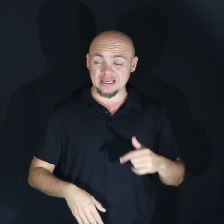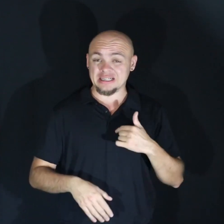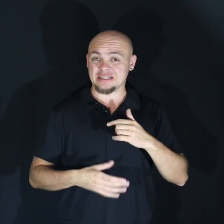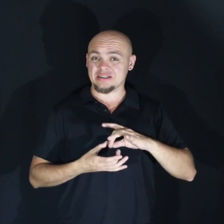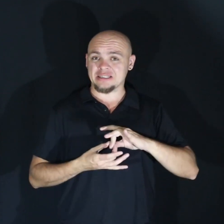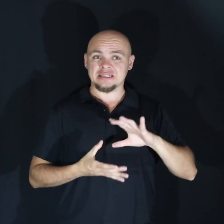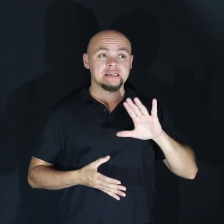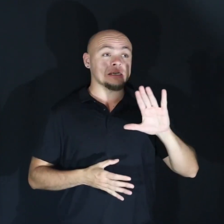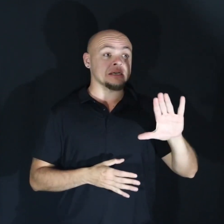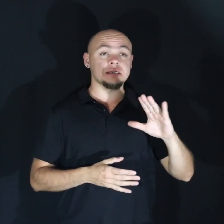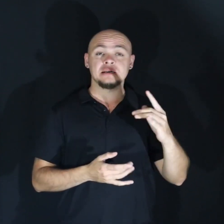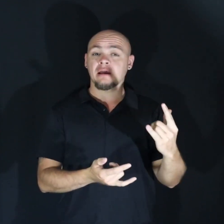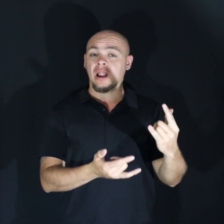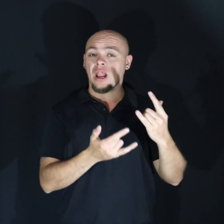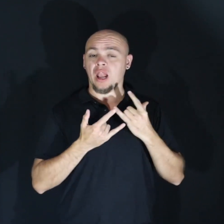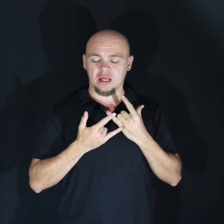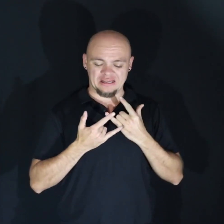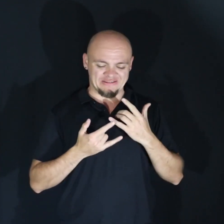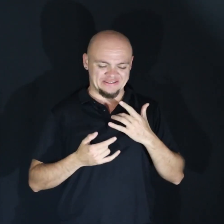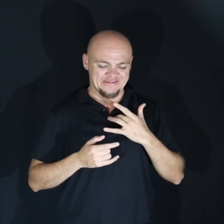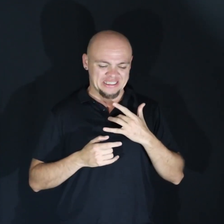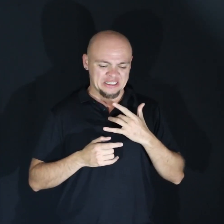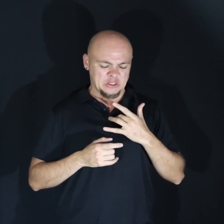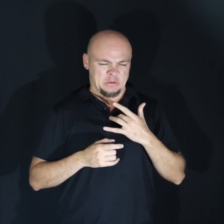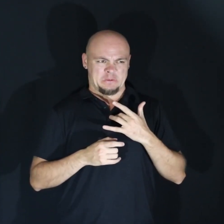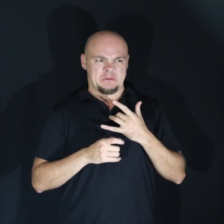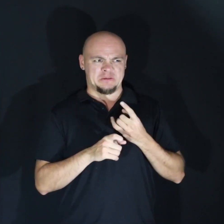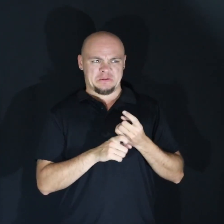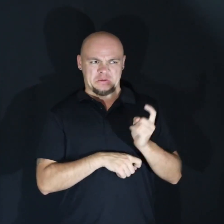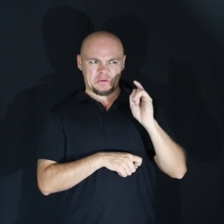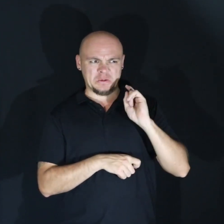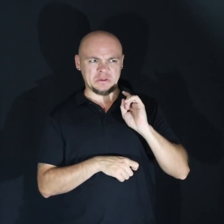his gesture of love felt like torture.